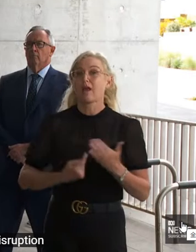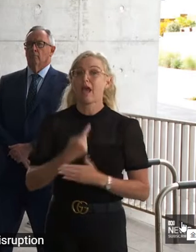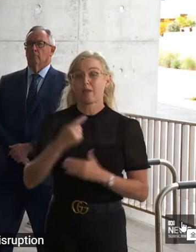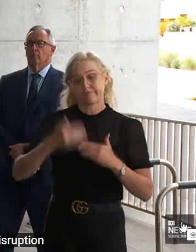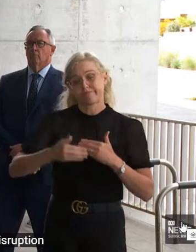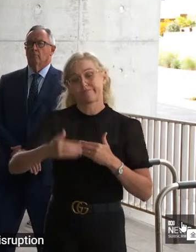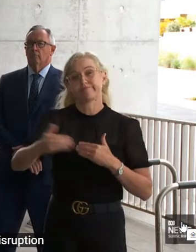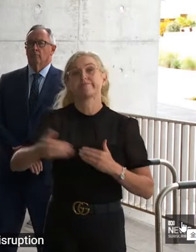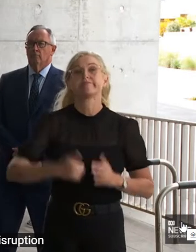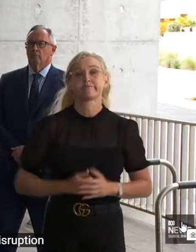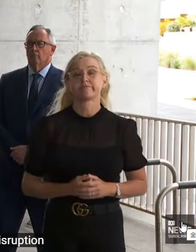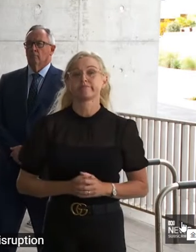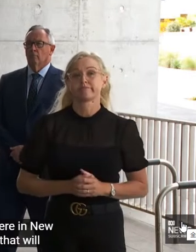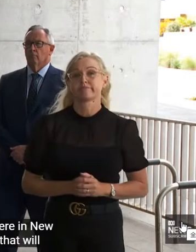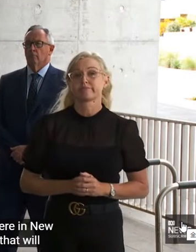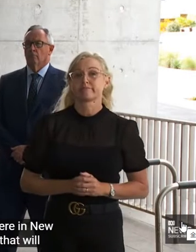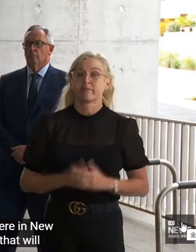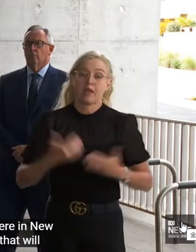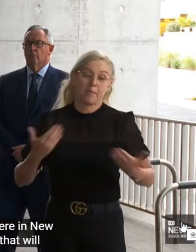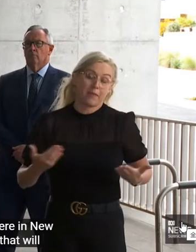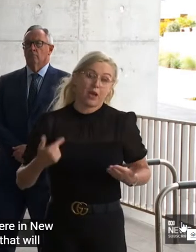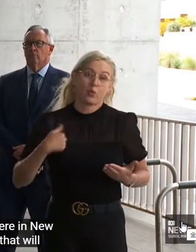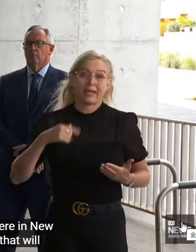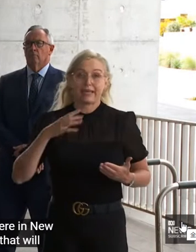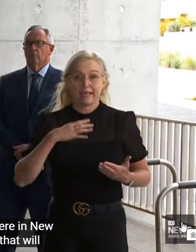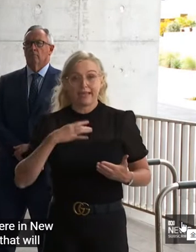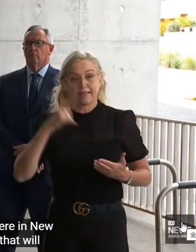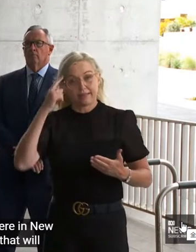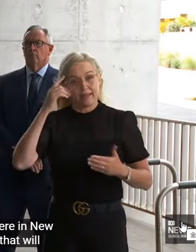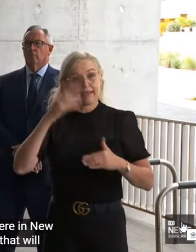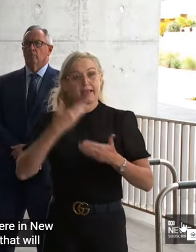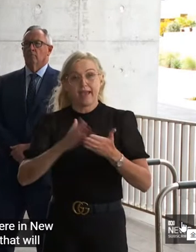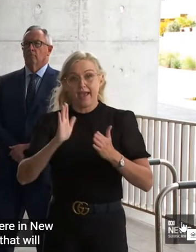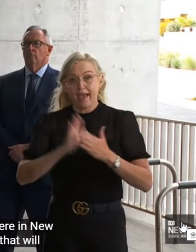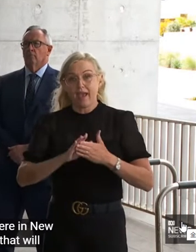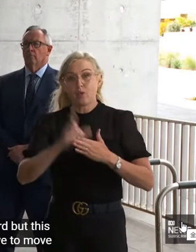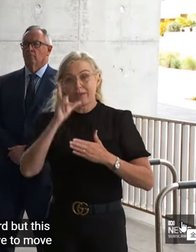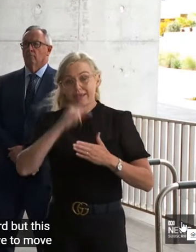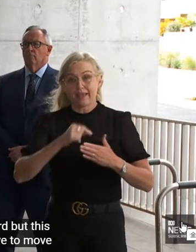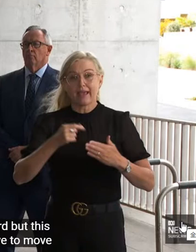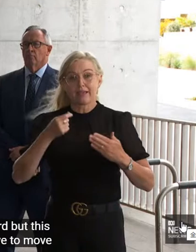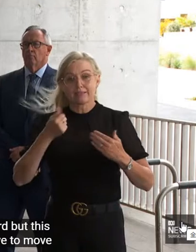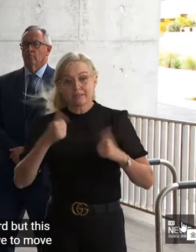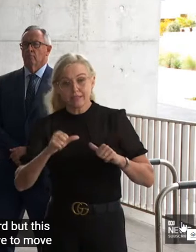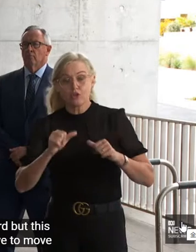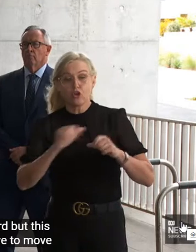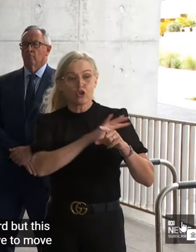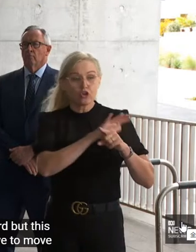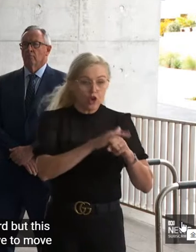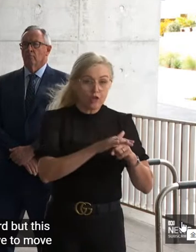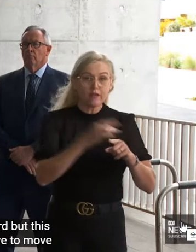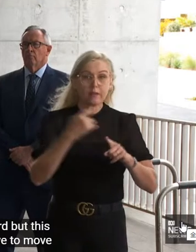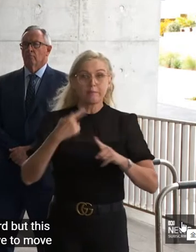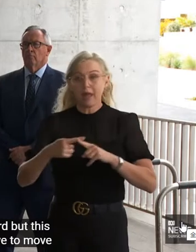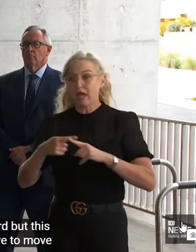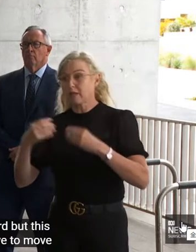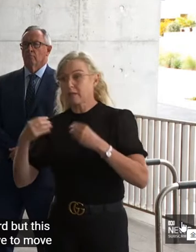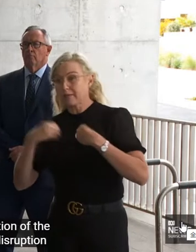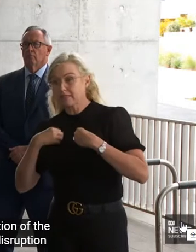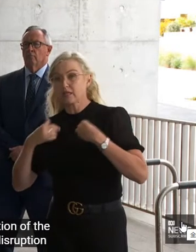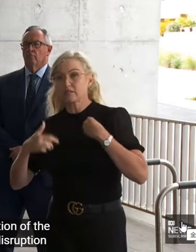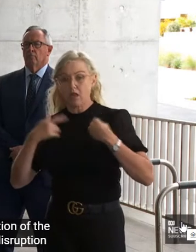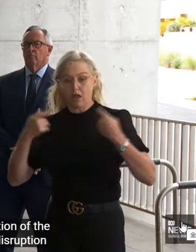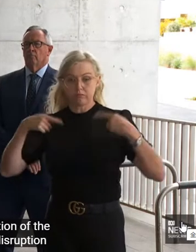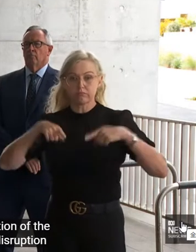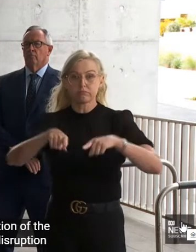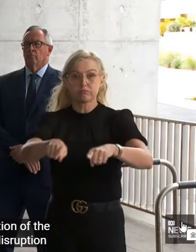occur across the board. But this is the way that we have to move through this next section of the pandemic. There'll be disruption from time to time. We believe